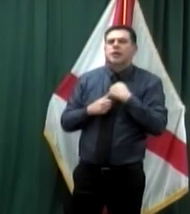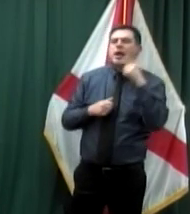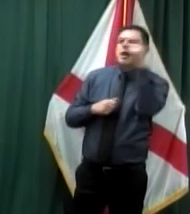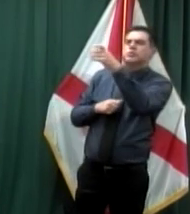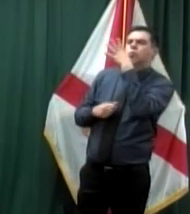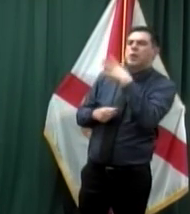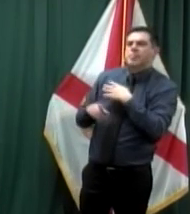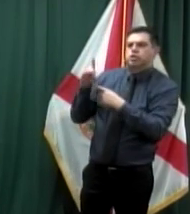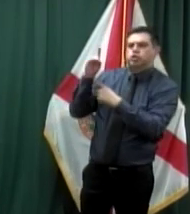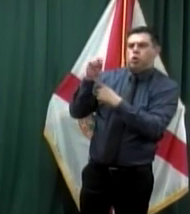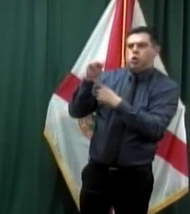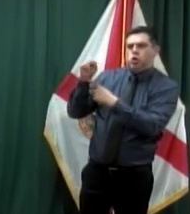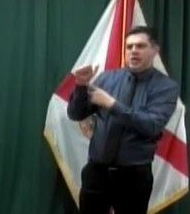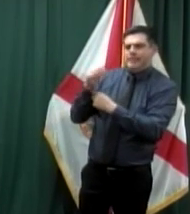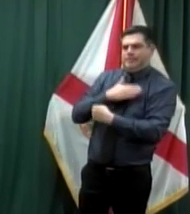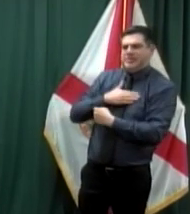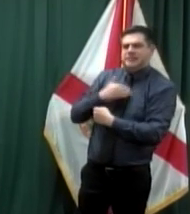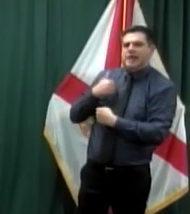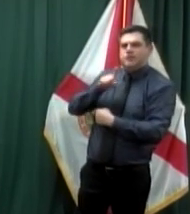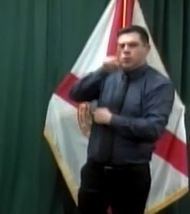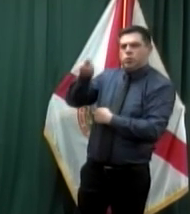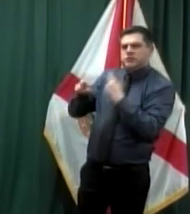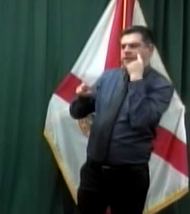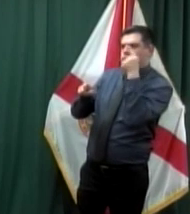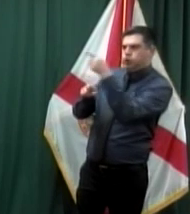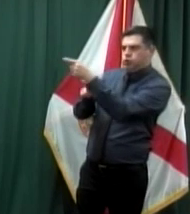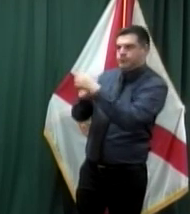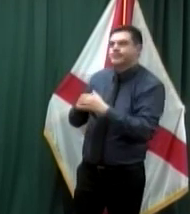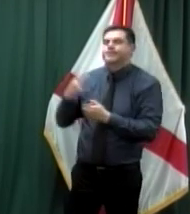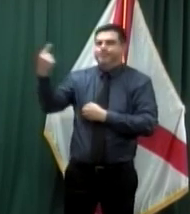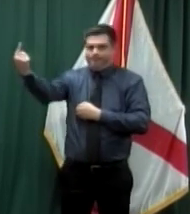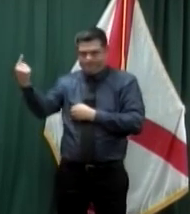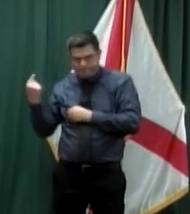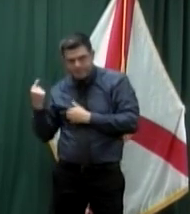For Deborah? Or Donna, I'm sorry.